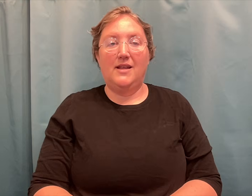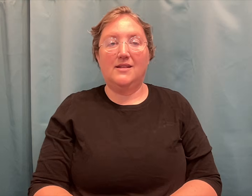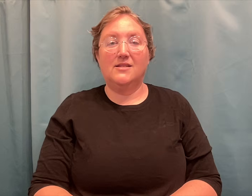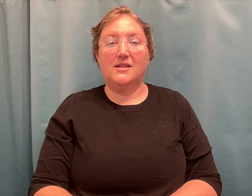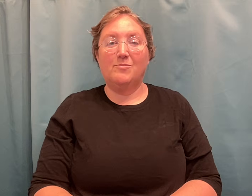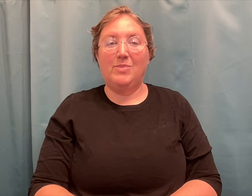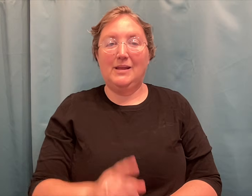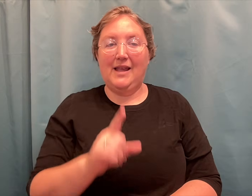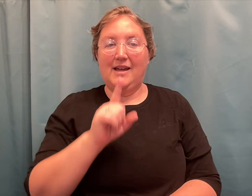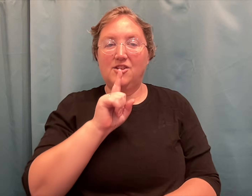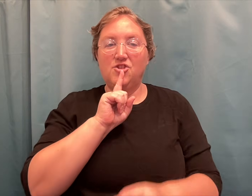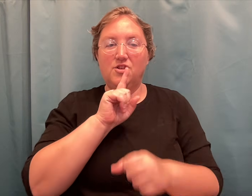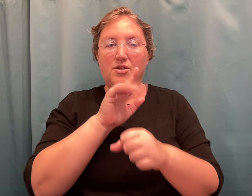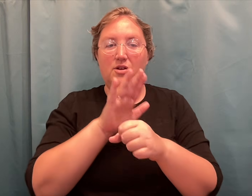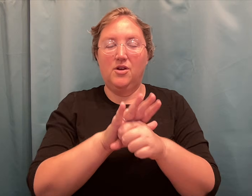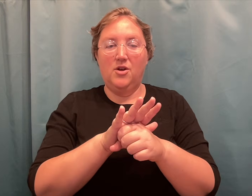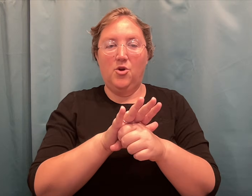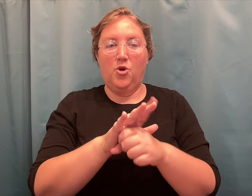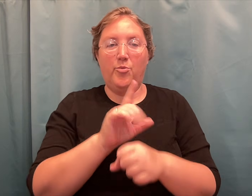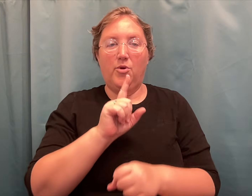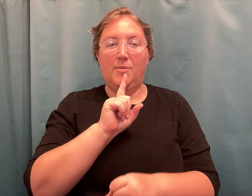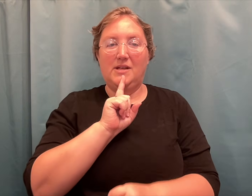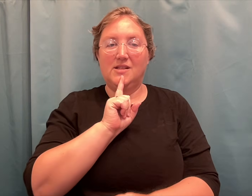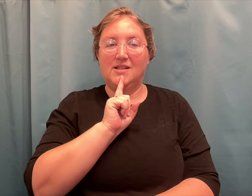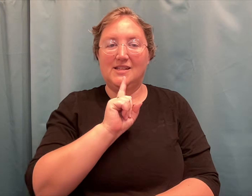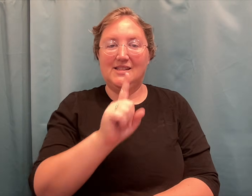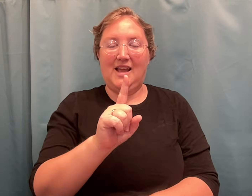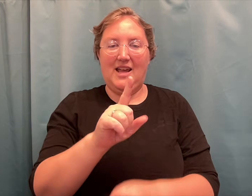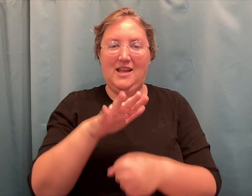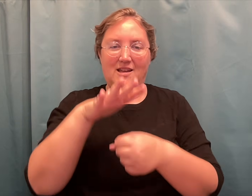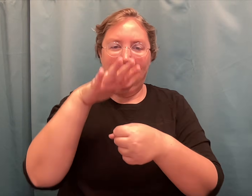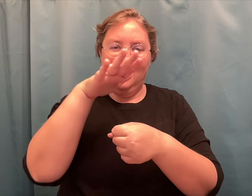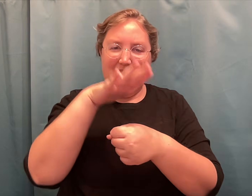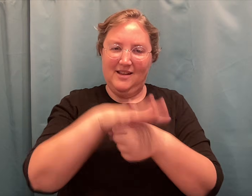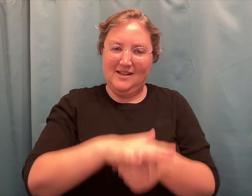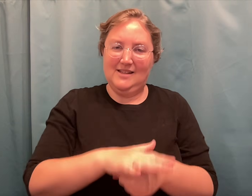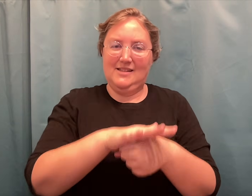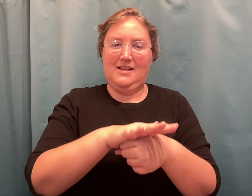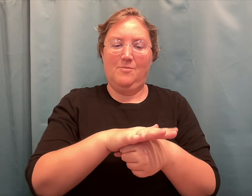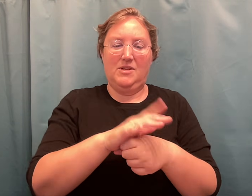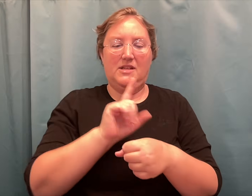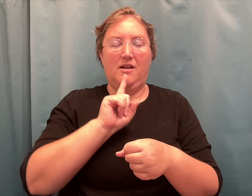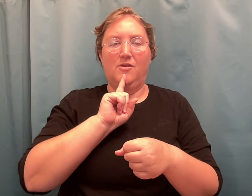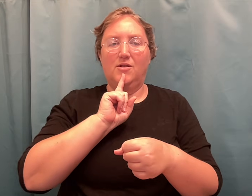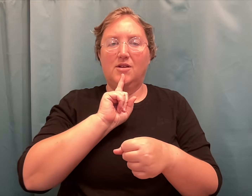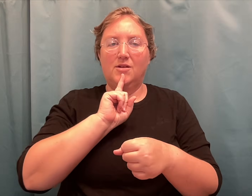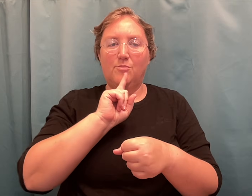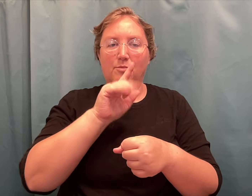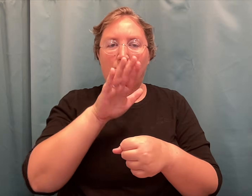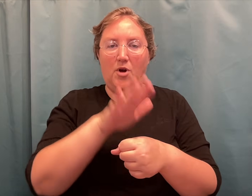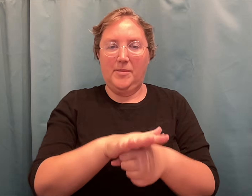Next is pledge or promise. To say, and then to stamp it down.